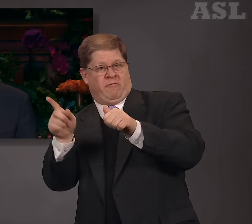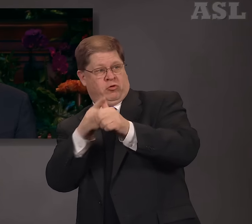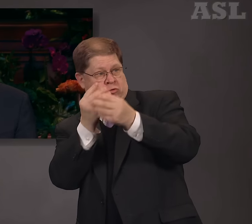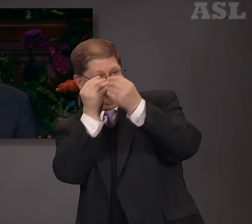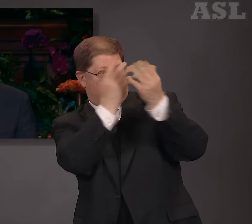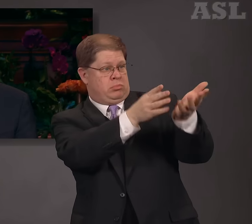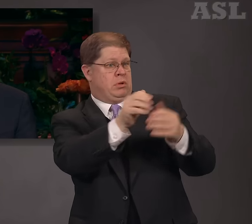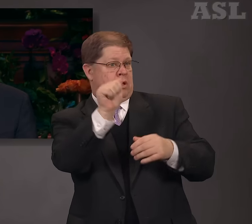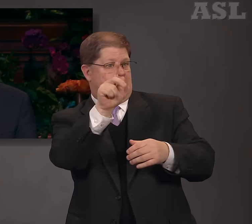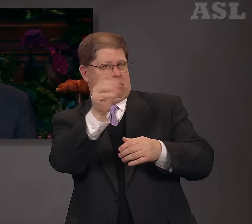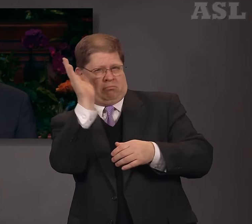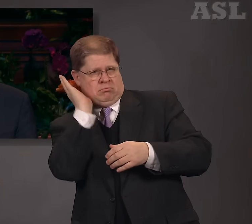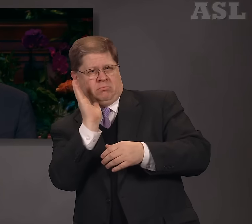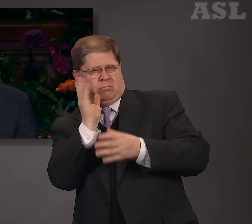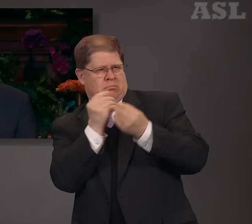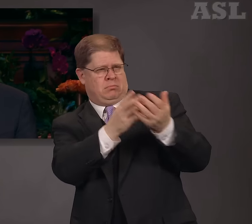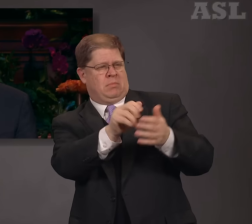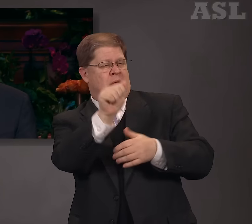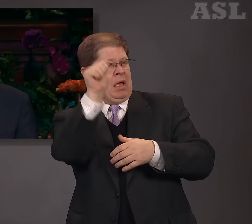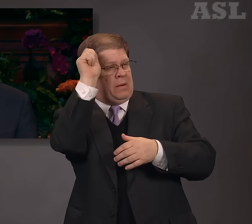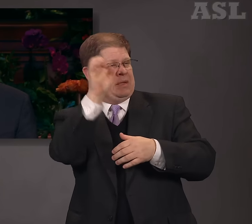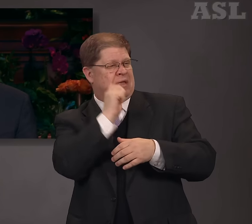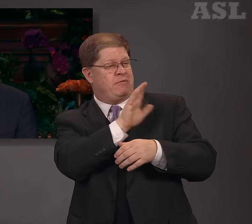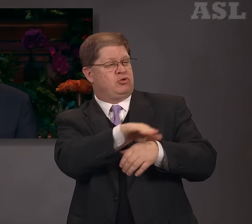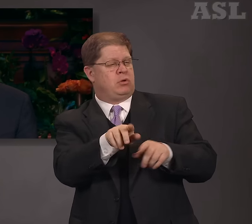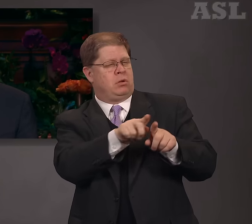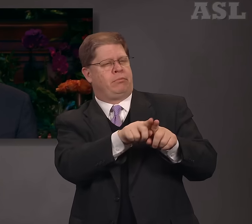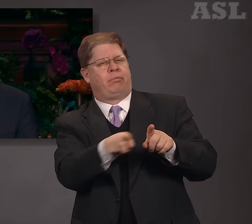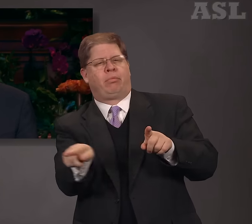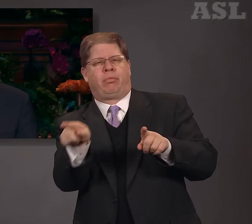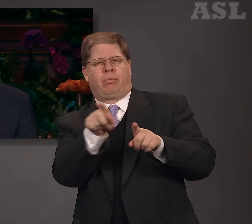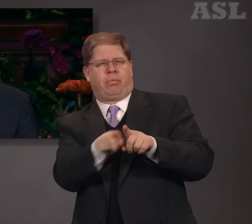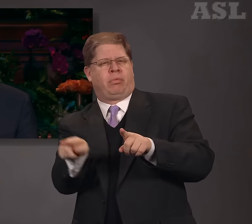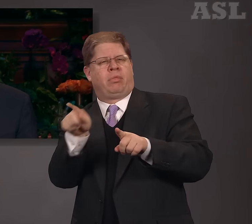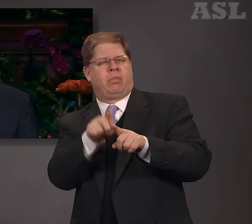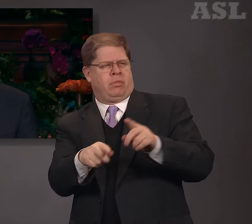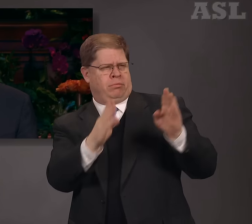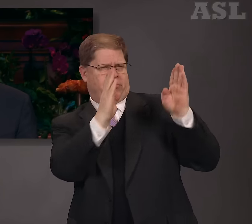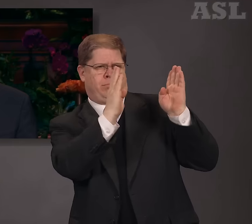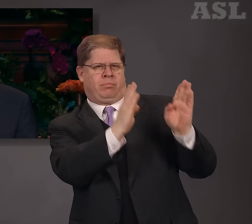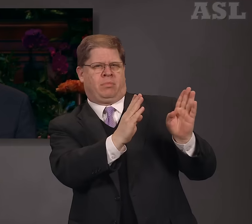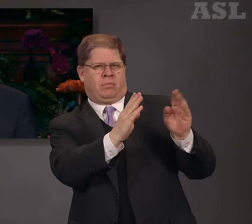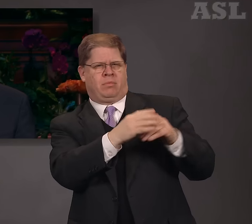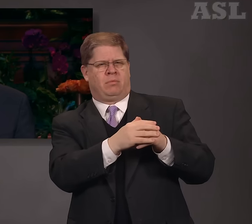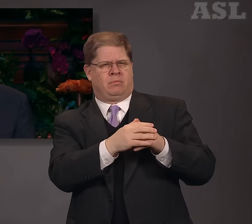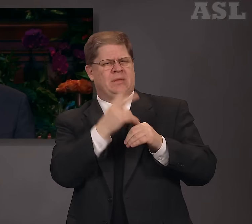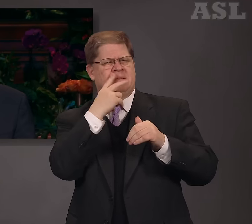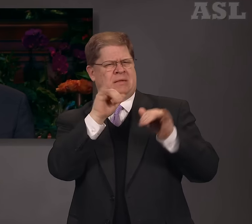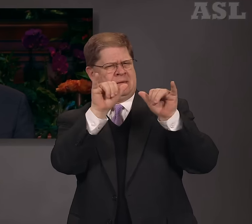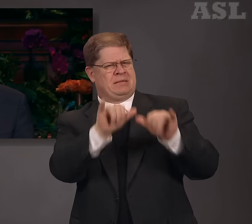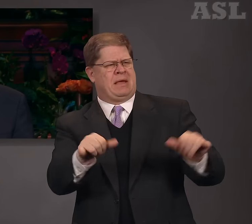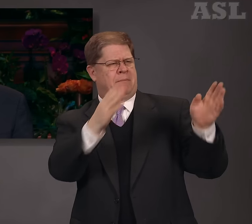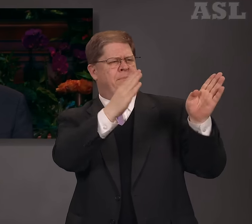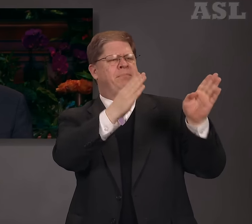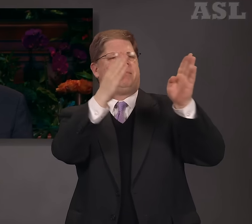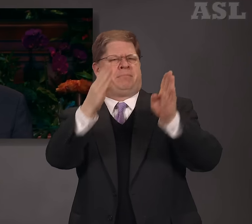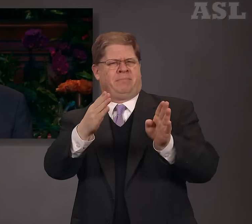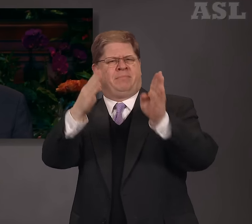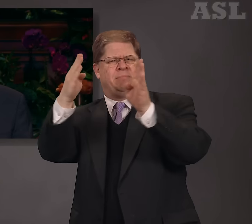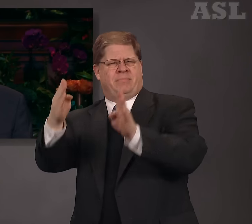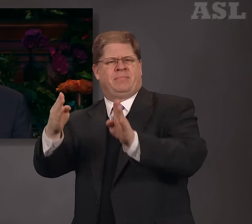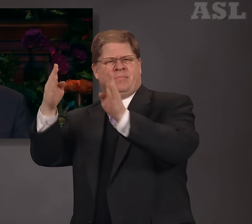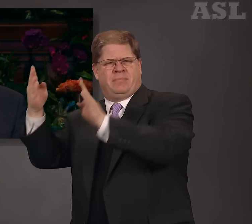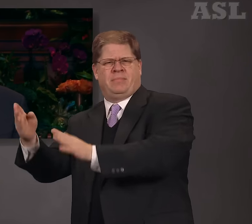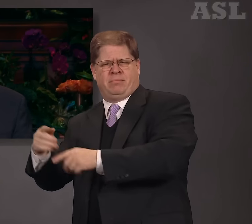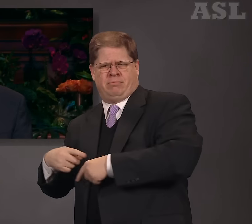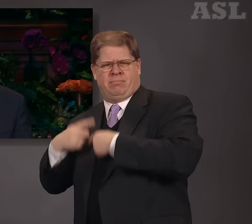first revealed to Adam, but some of the children of Adam and Eve turned away from the Lord in apostasy. We see a pattern